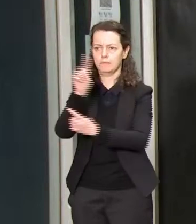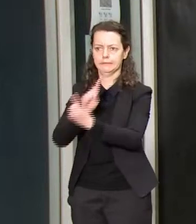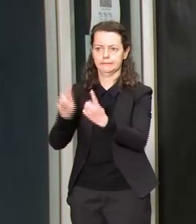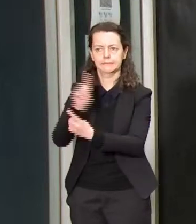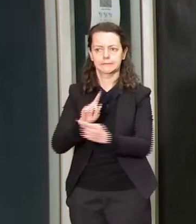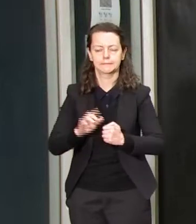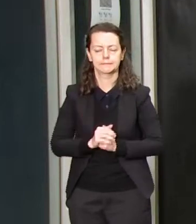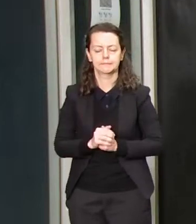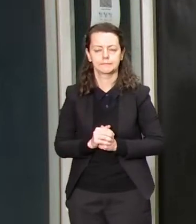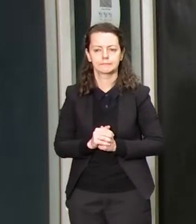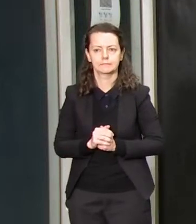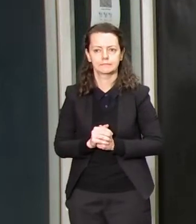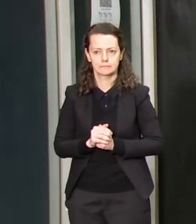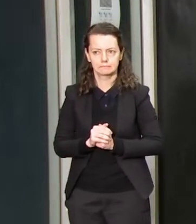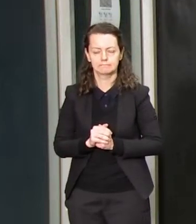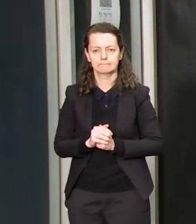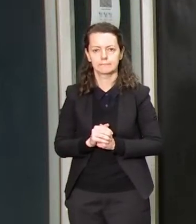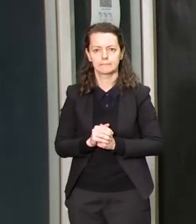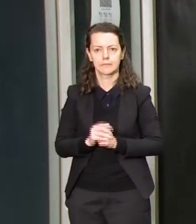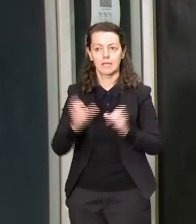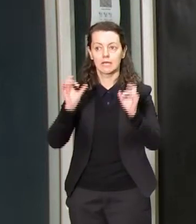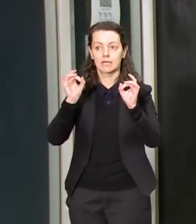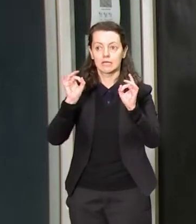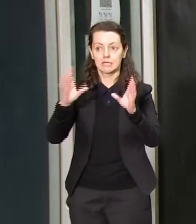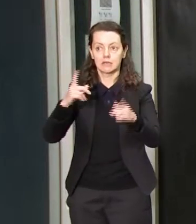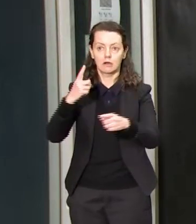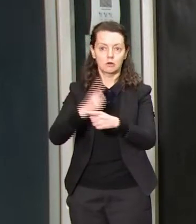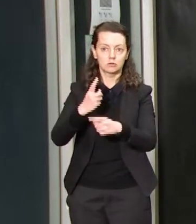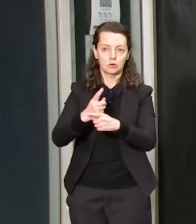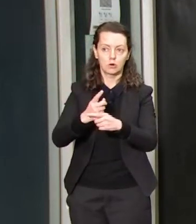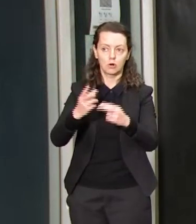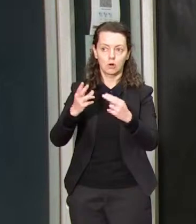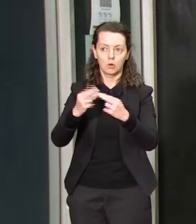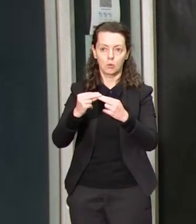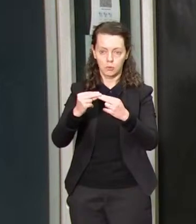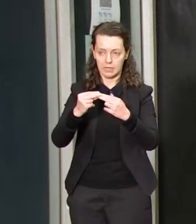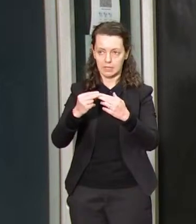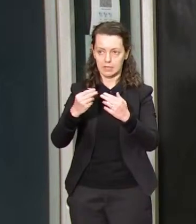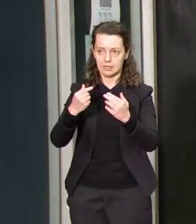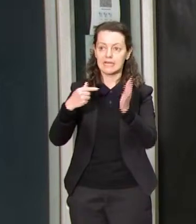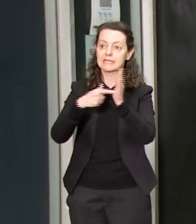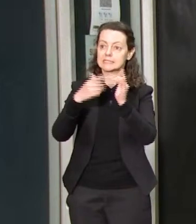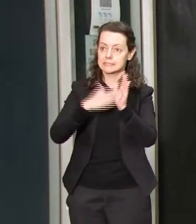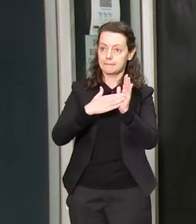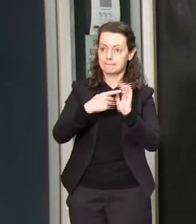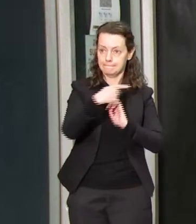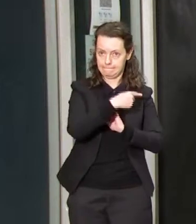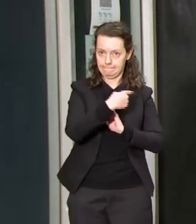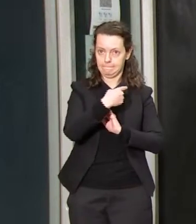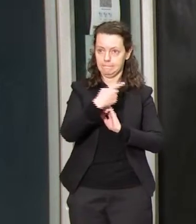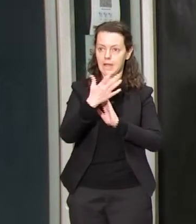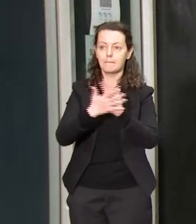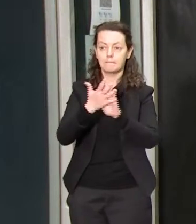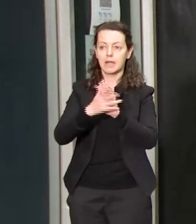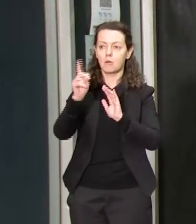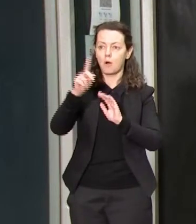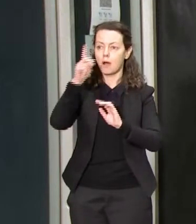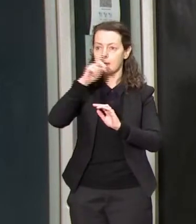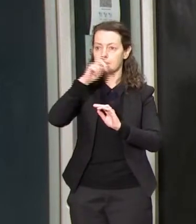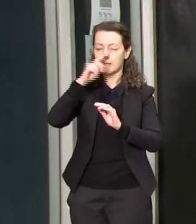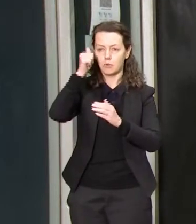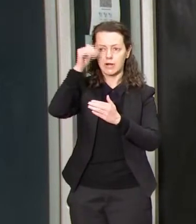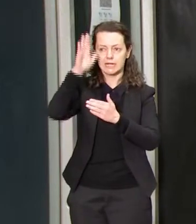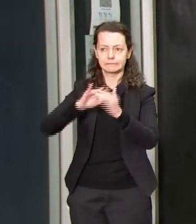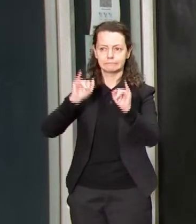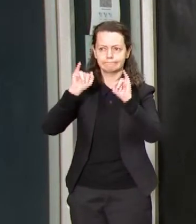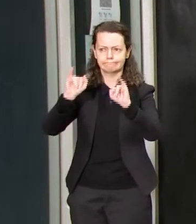meeting. I want to start this morning with Tim here to thank all of our thousands of